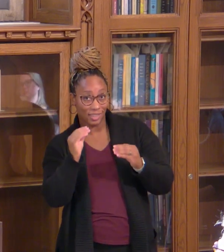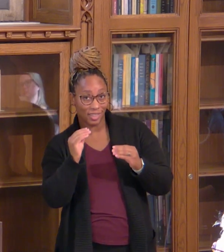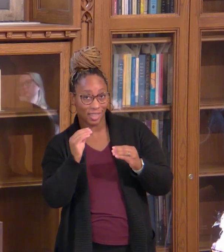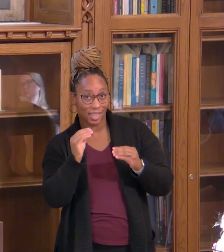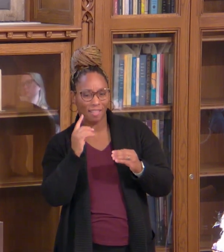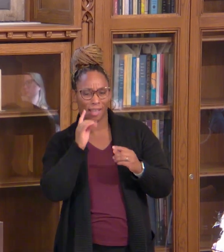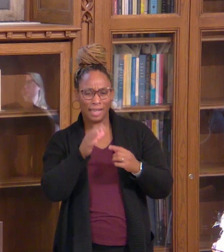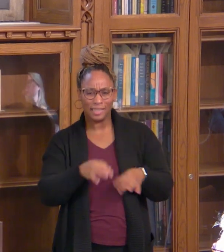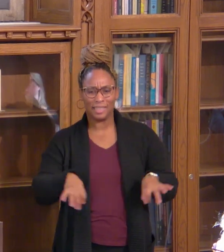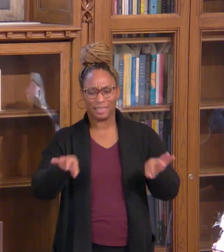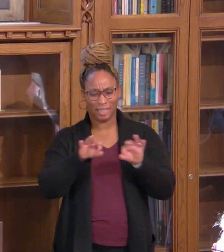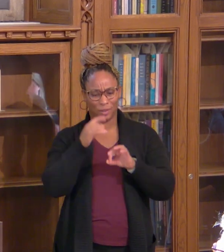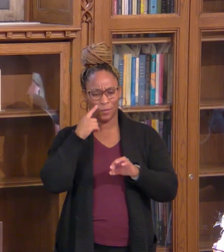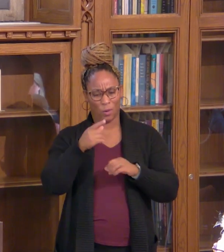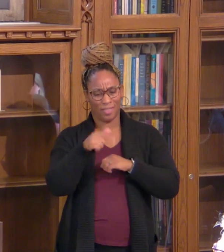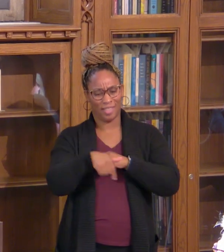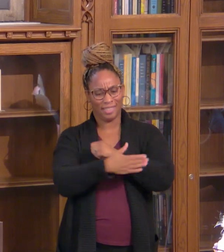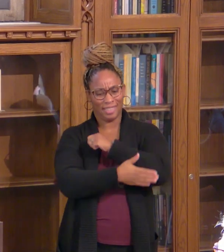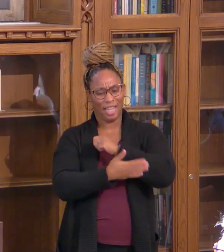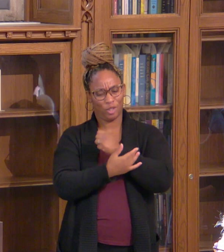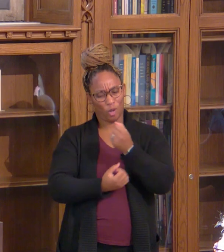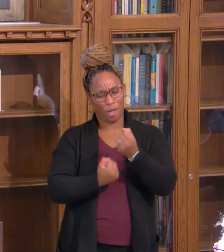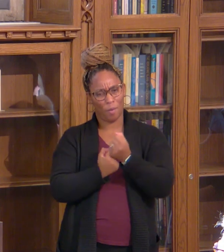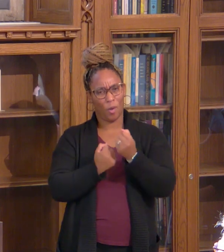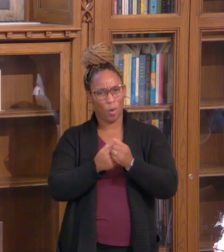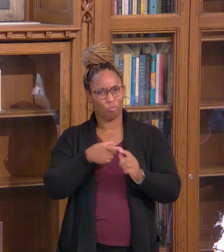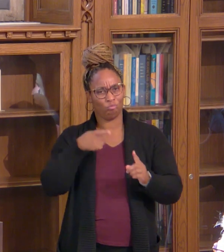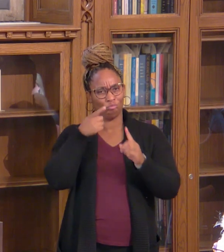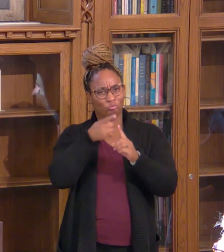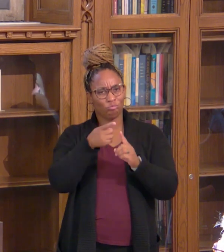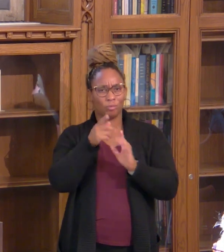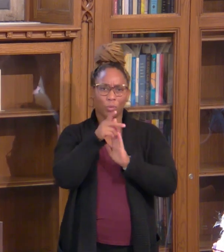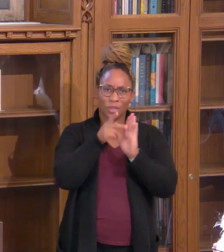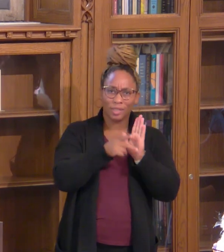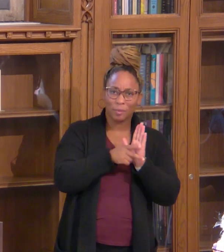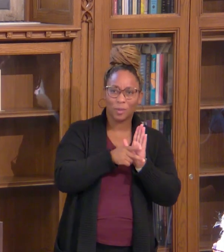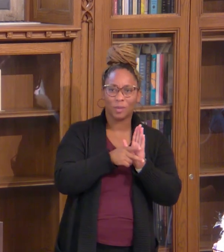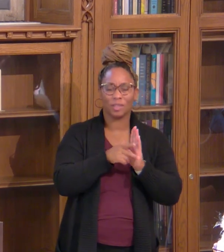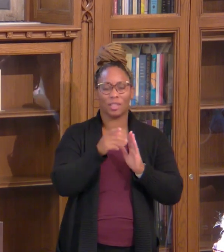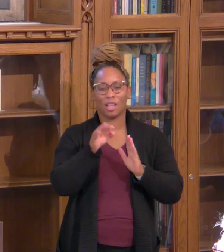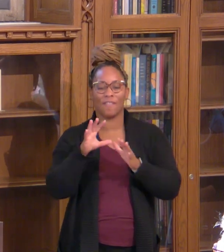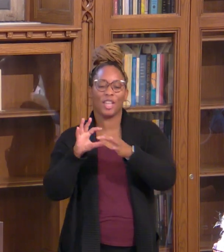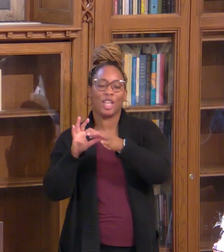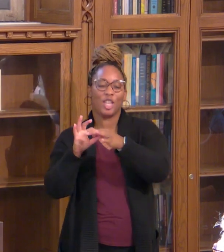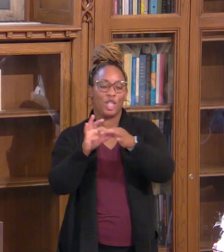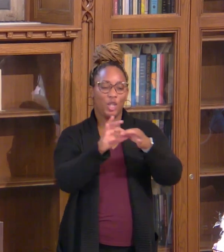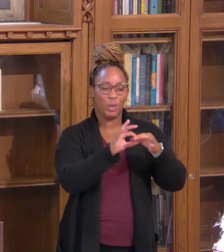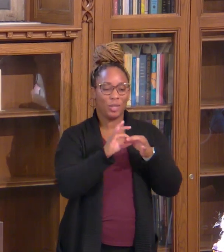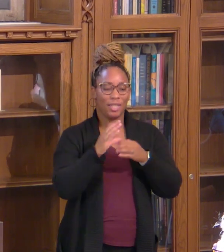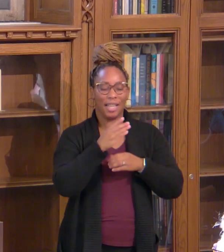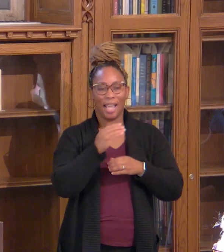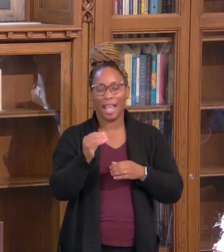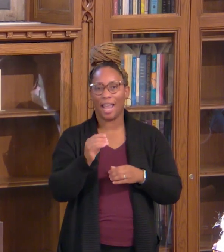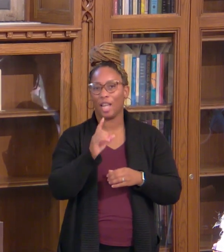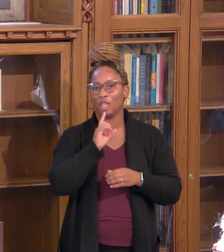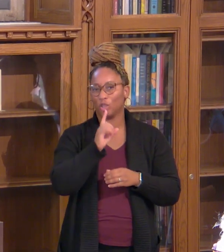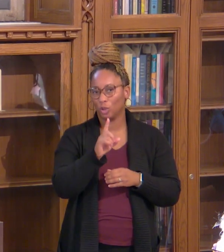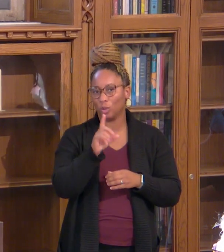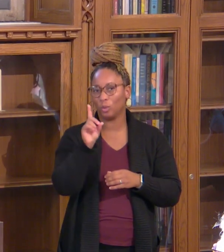is essential to this nation upholding the ideal and principles of unity and a true